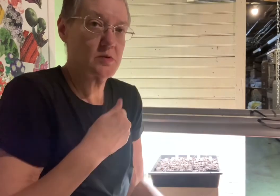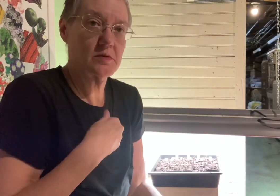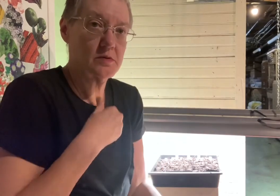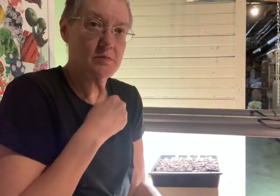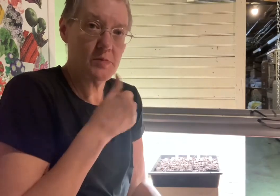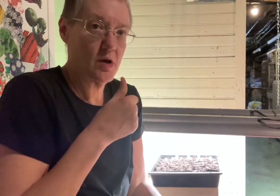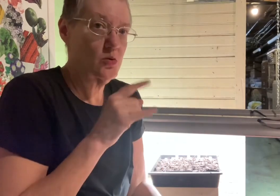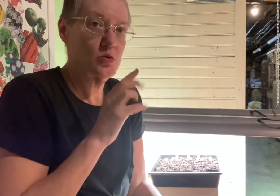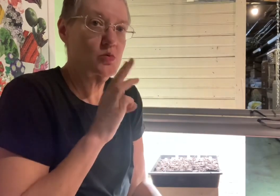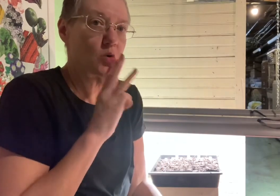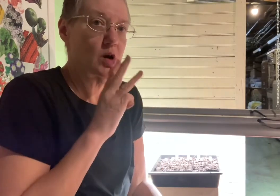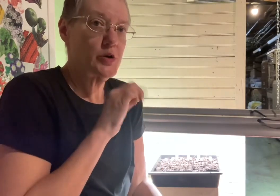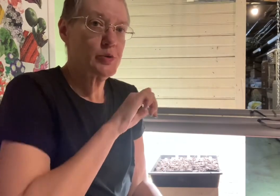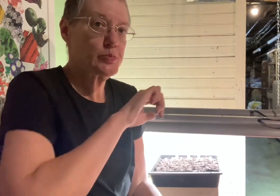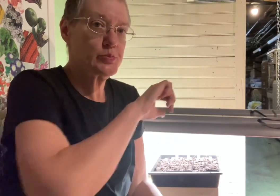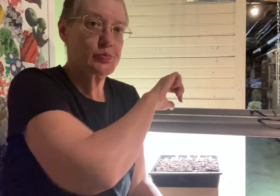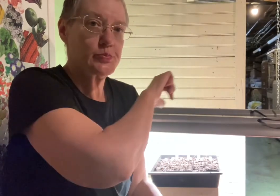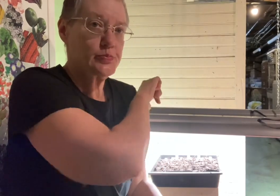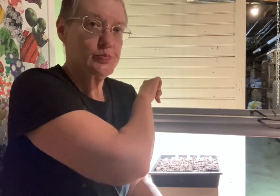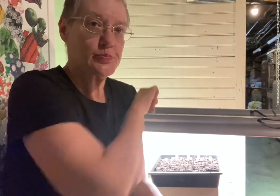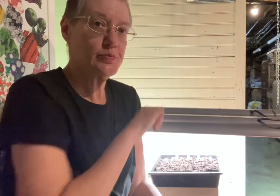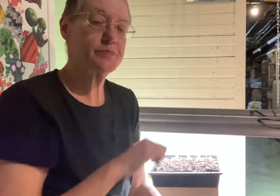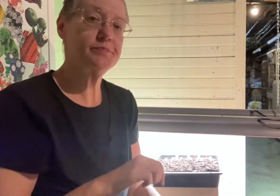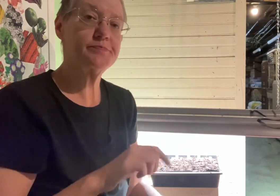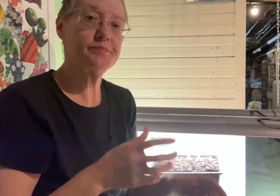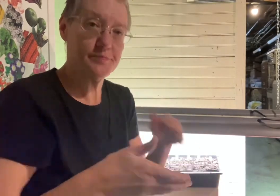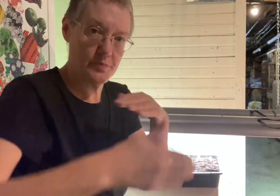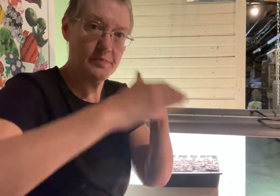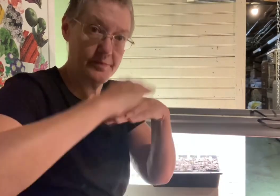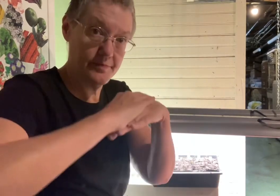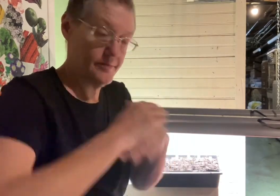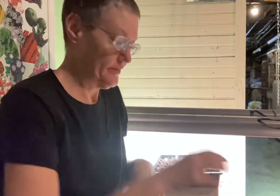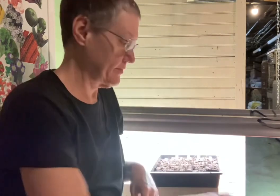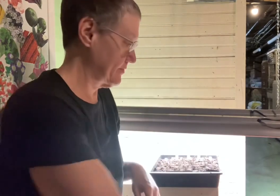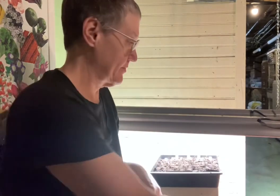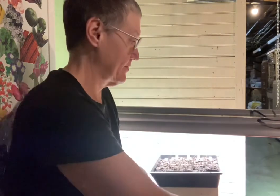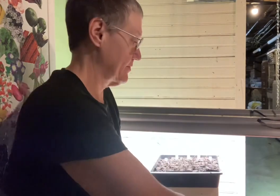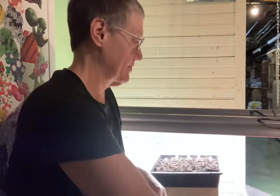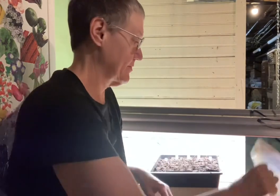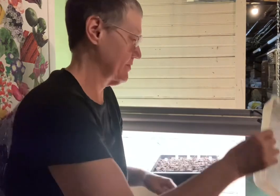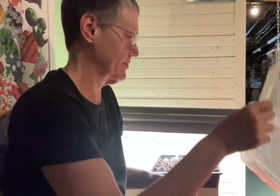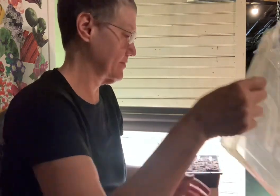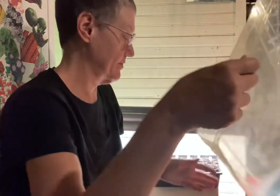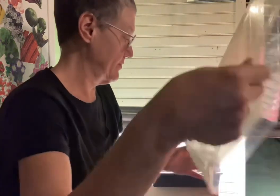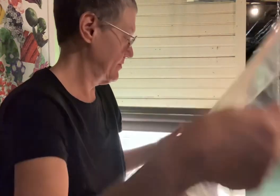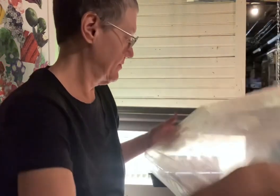The soil's already moist, so I'm not going to water. Just going to cover it with the lid.